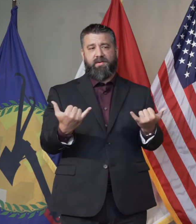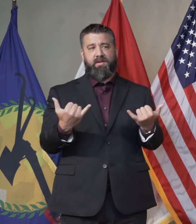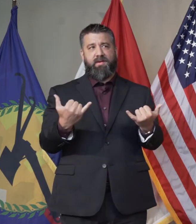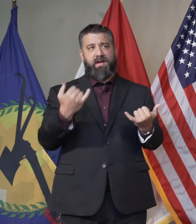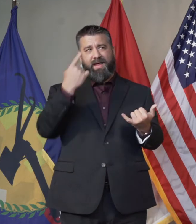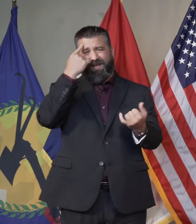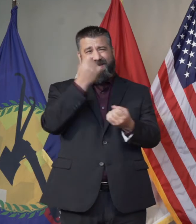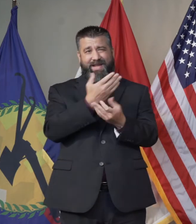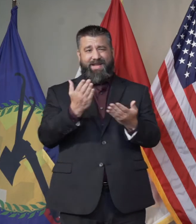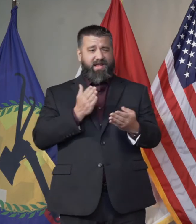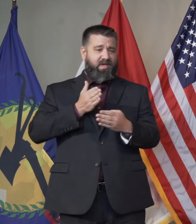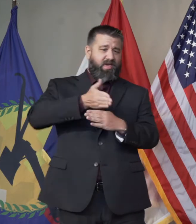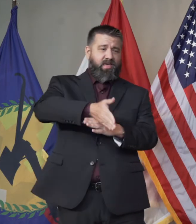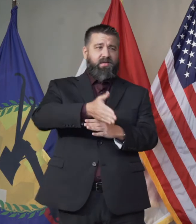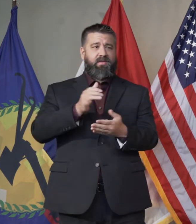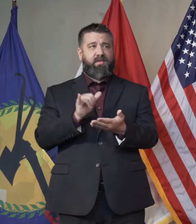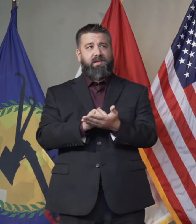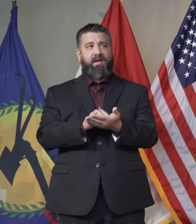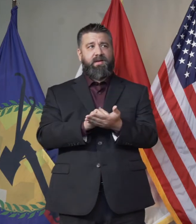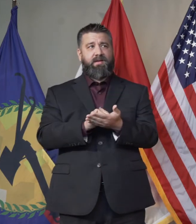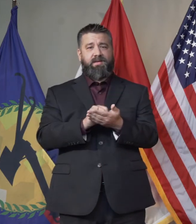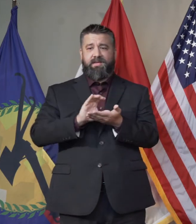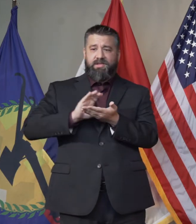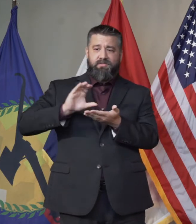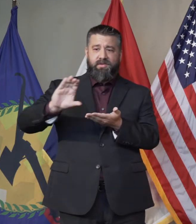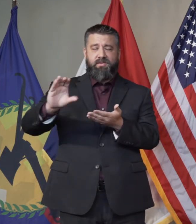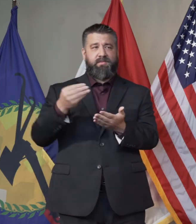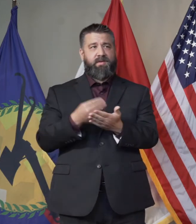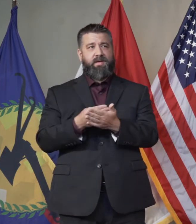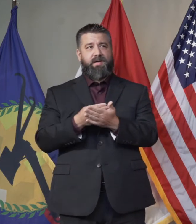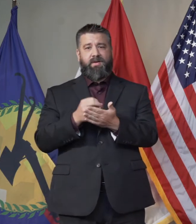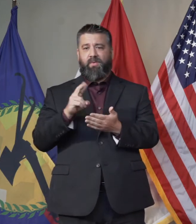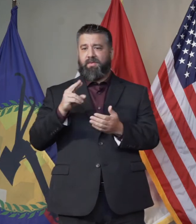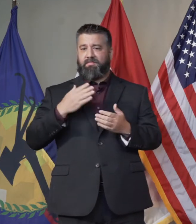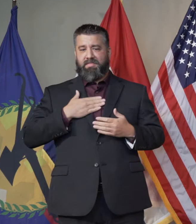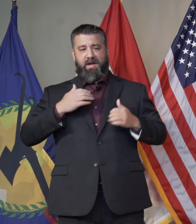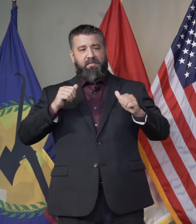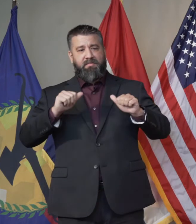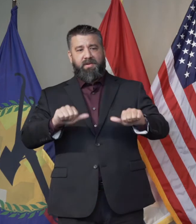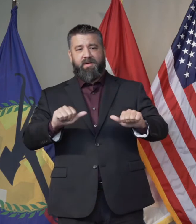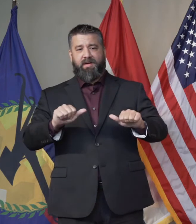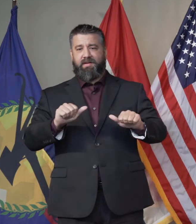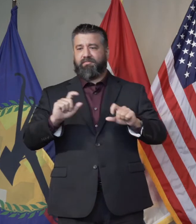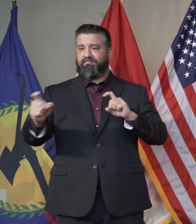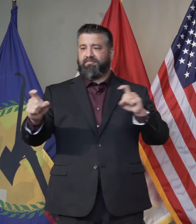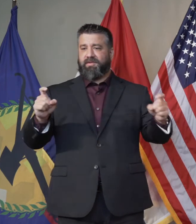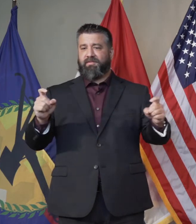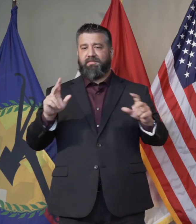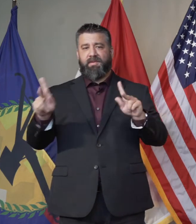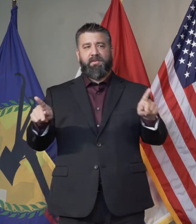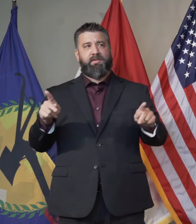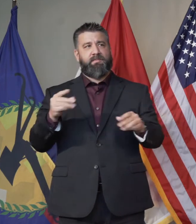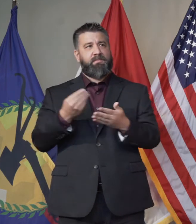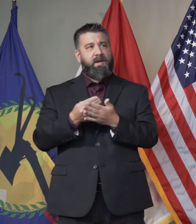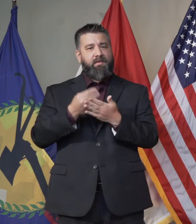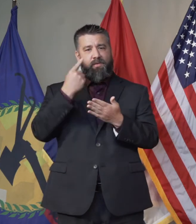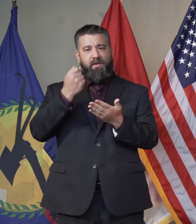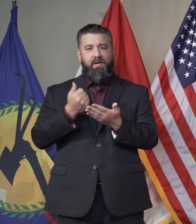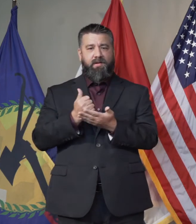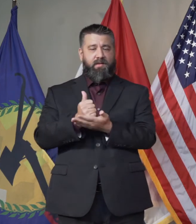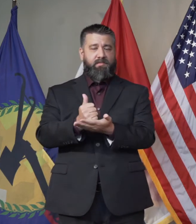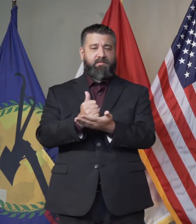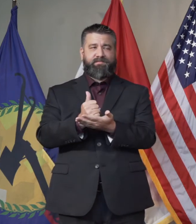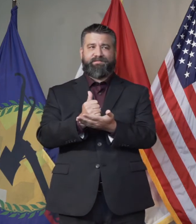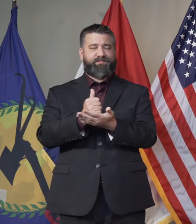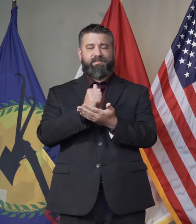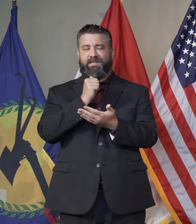that interferes with the distribution of those funds or those ability of folks to get help would be incredibly disruptive and probably